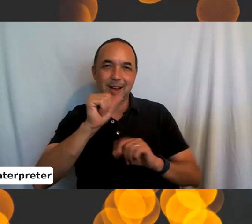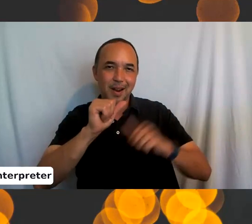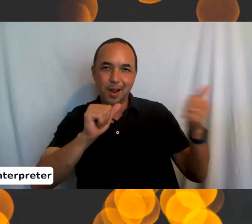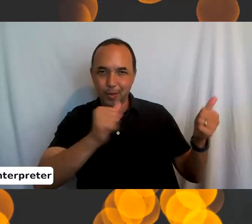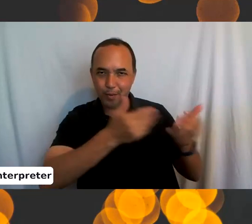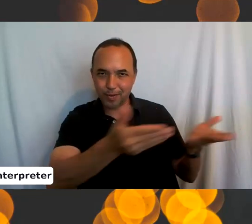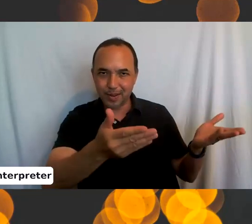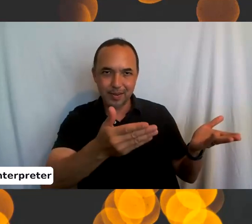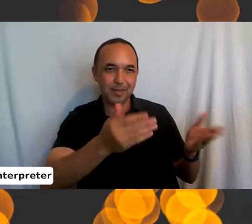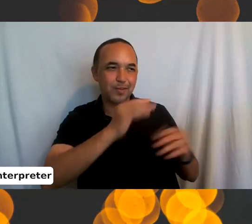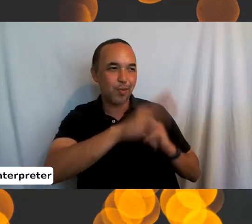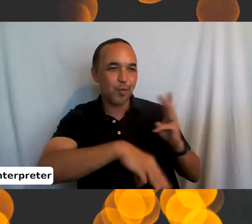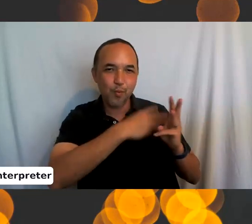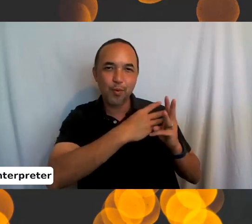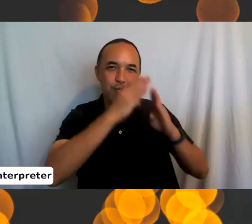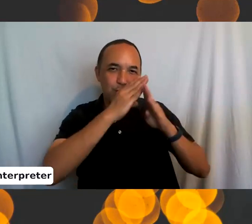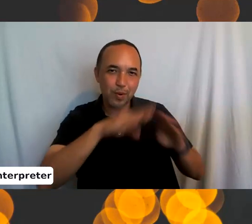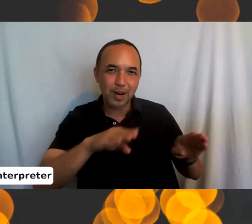asleep. Traffic dies down.